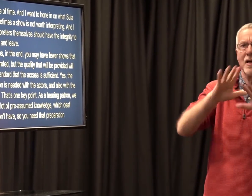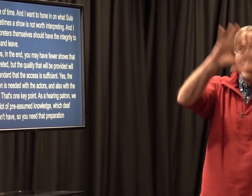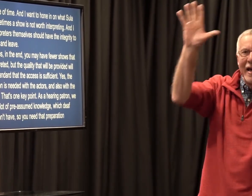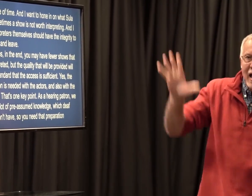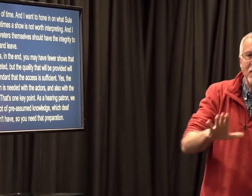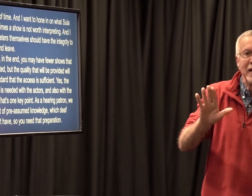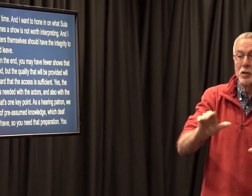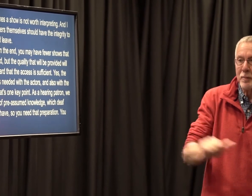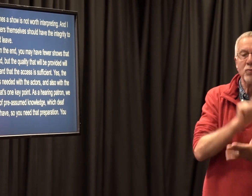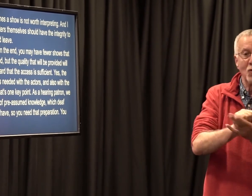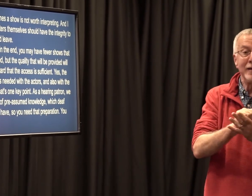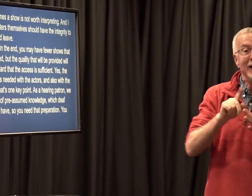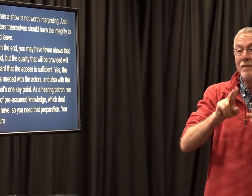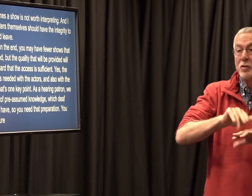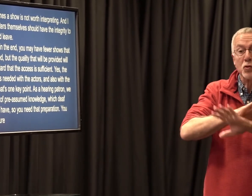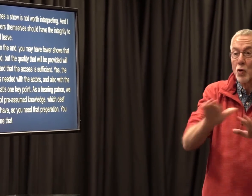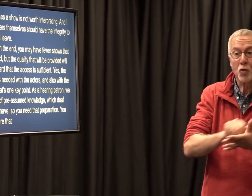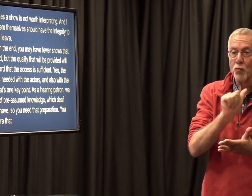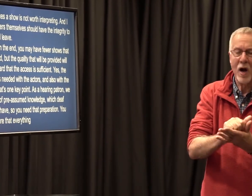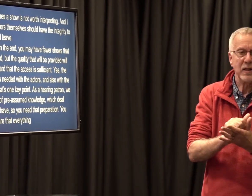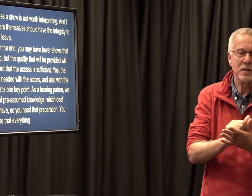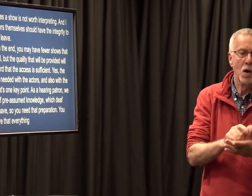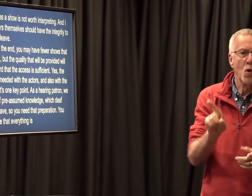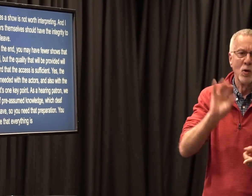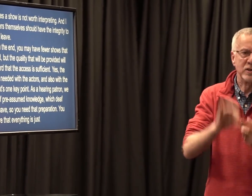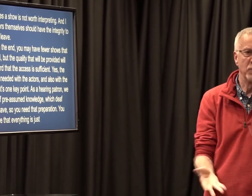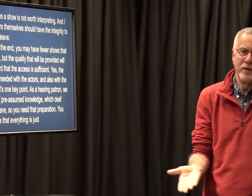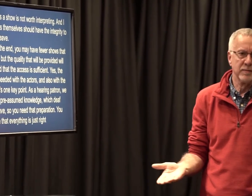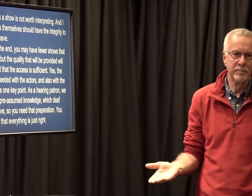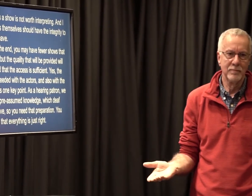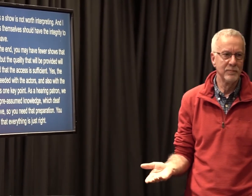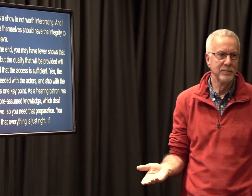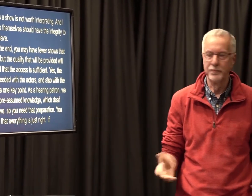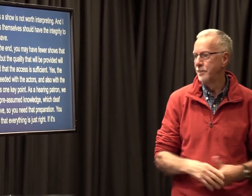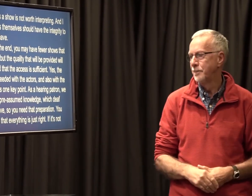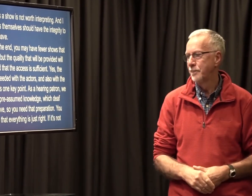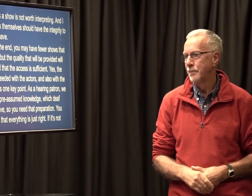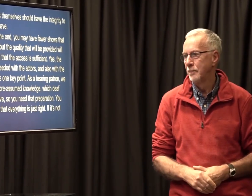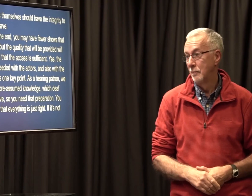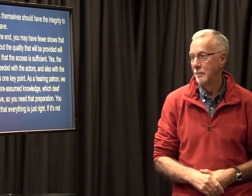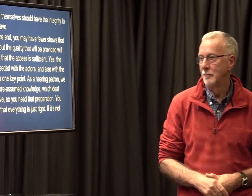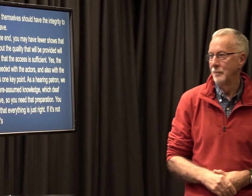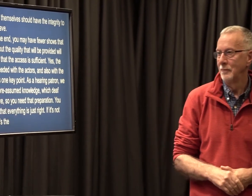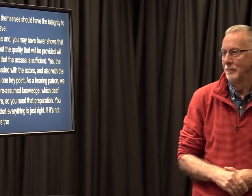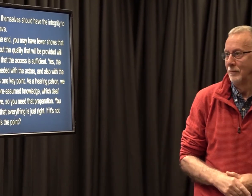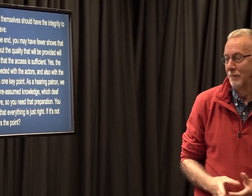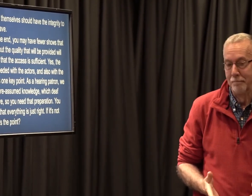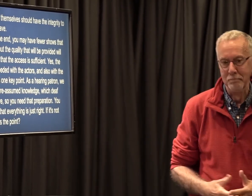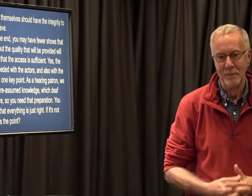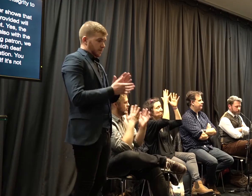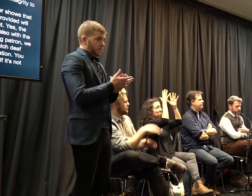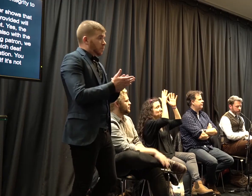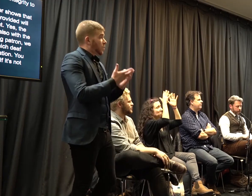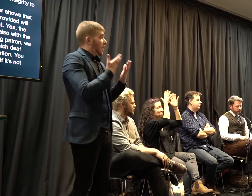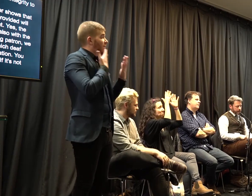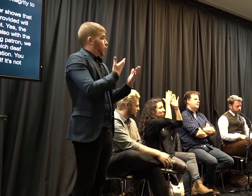need to ensure that everything is just right. If it's not right, then what's the point? No, thank you,